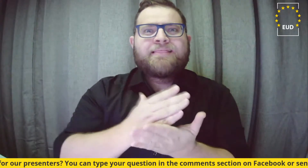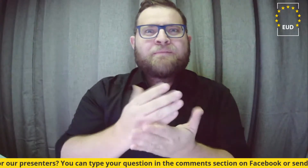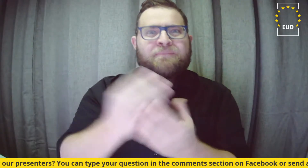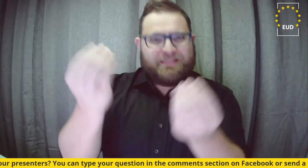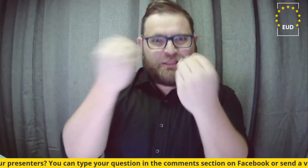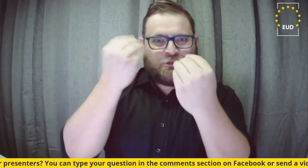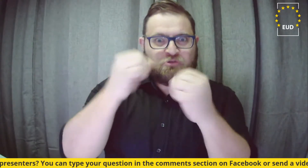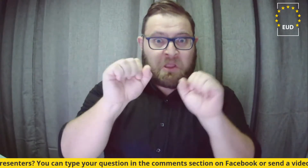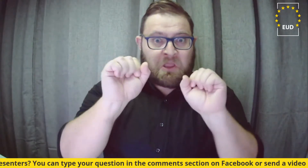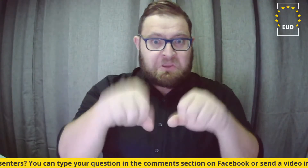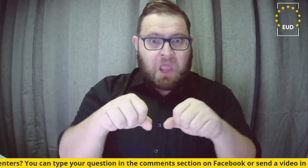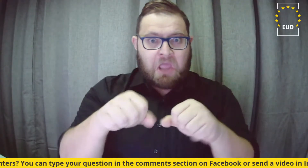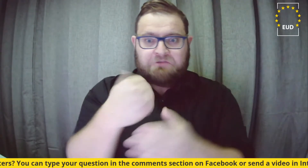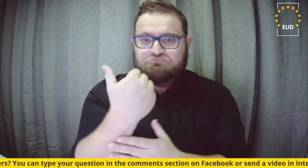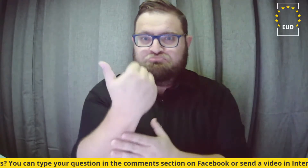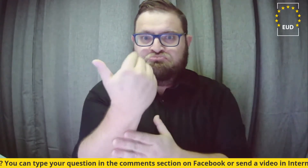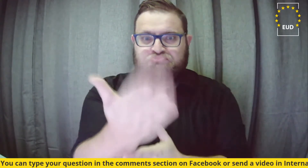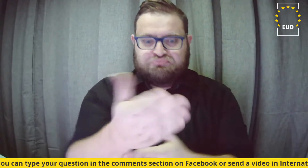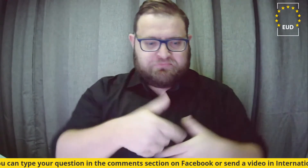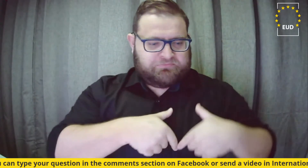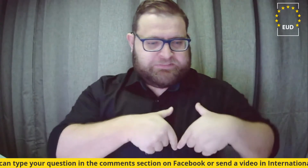language interpreters. We don't have them.